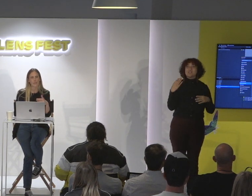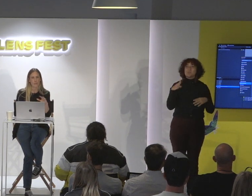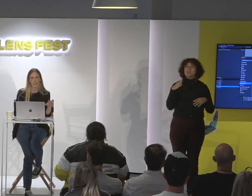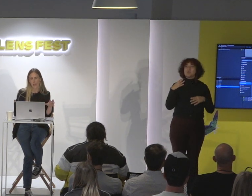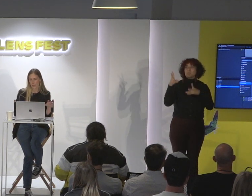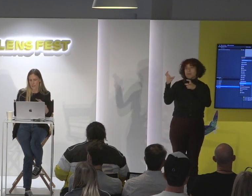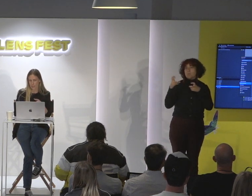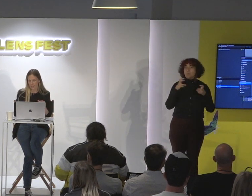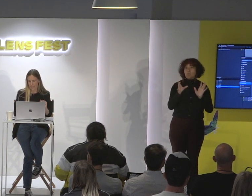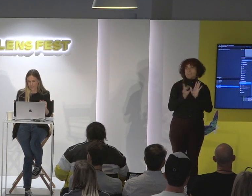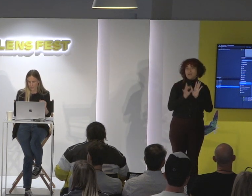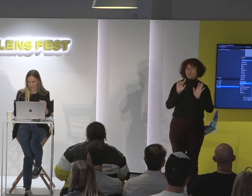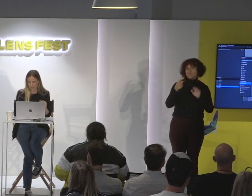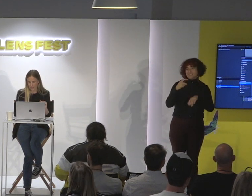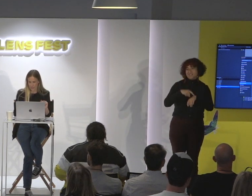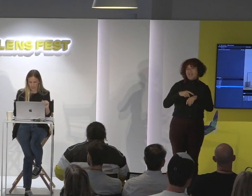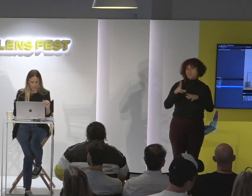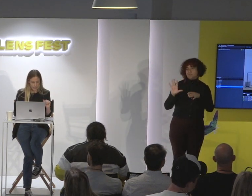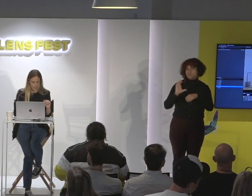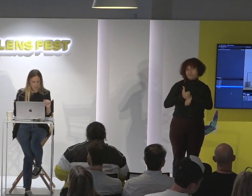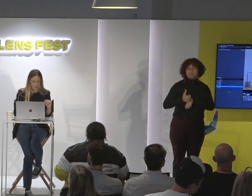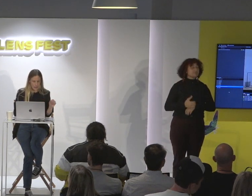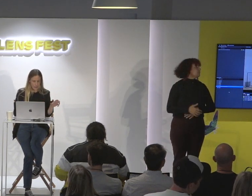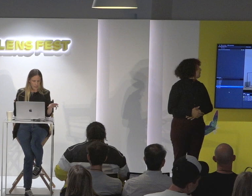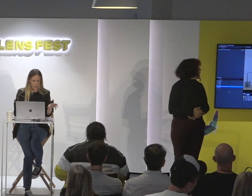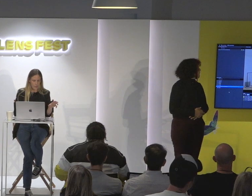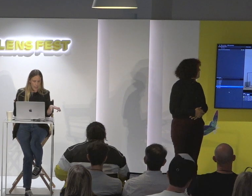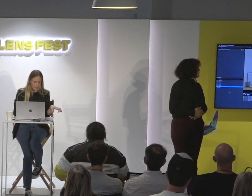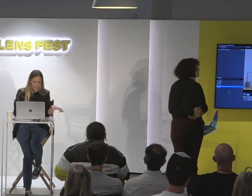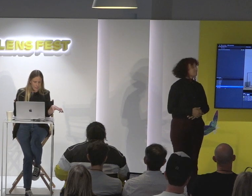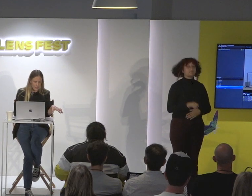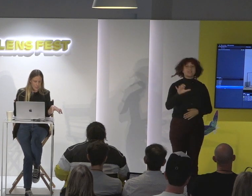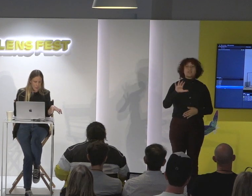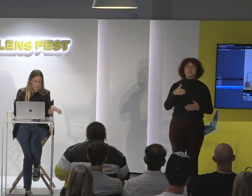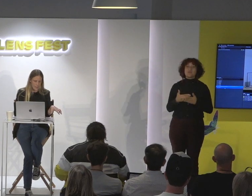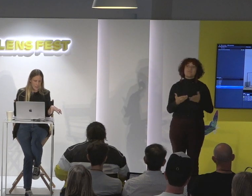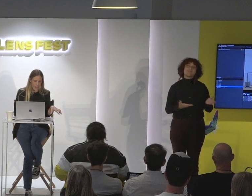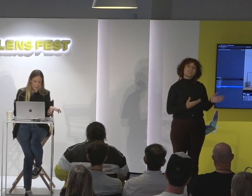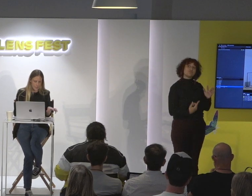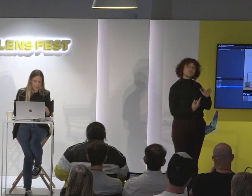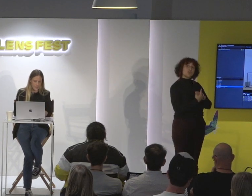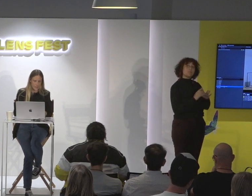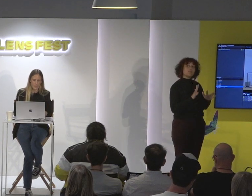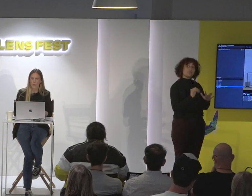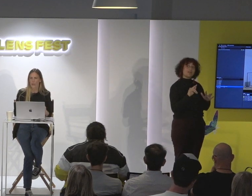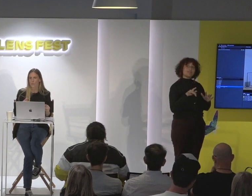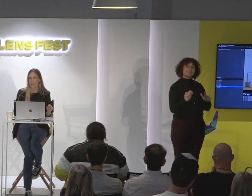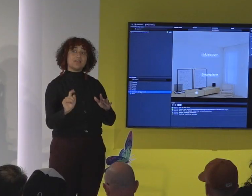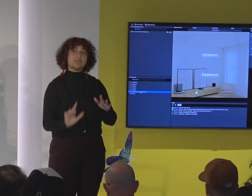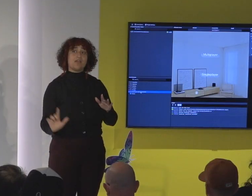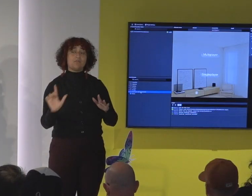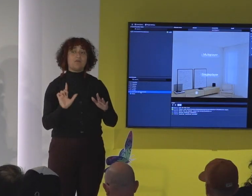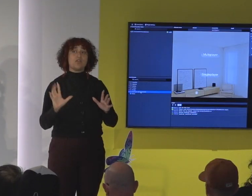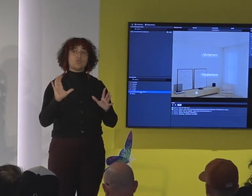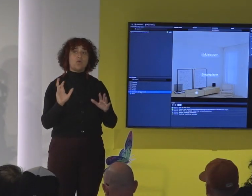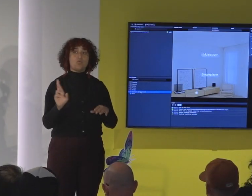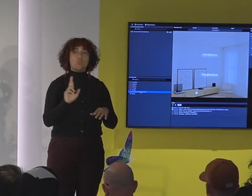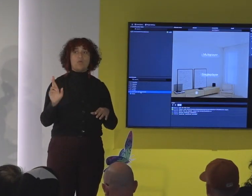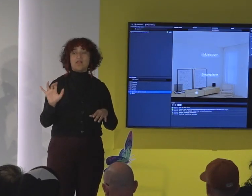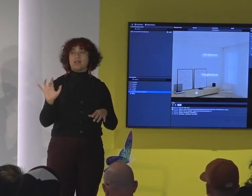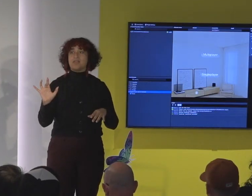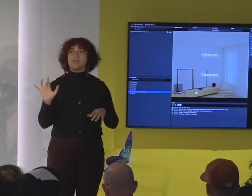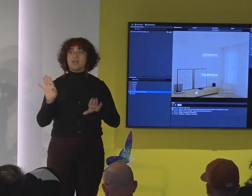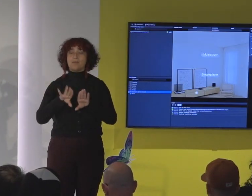button the first time you're installing it. So that'll arrive here, show up in your asset browser. You'll want to right-click and unpack